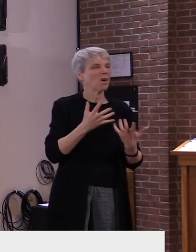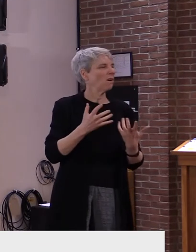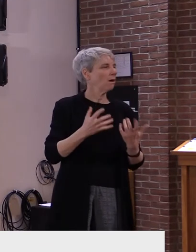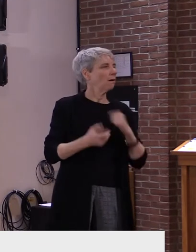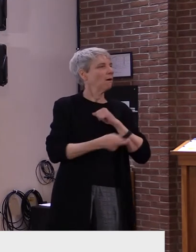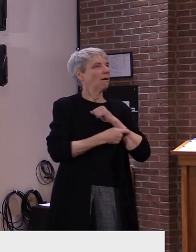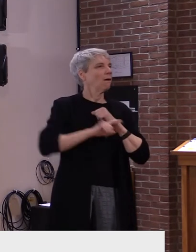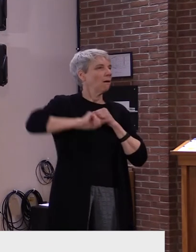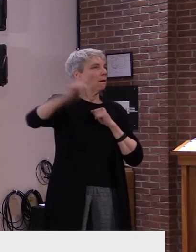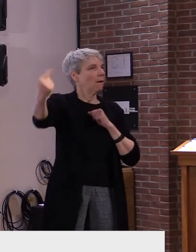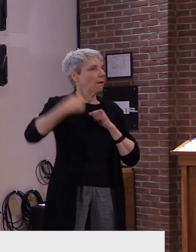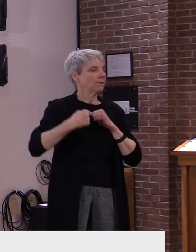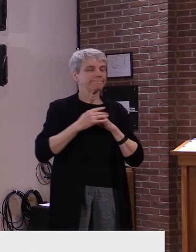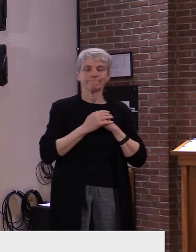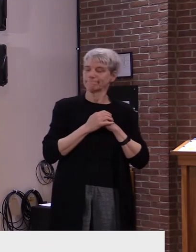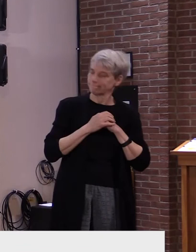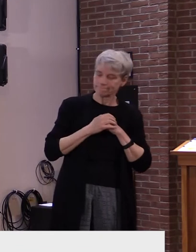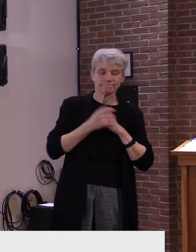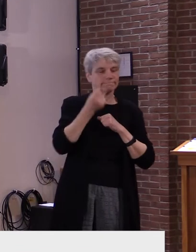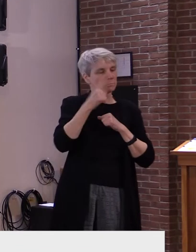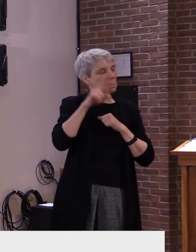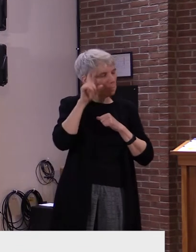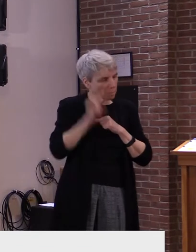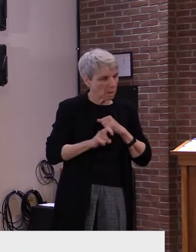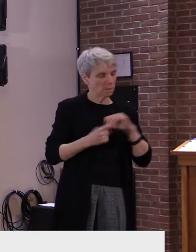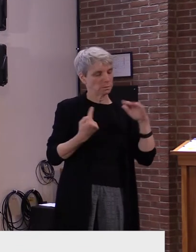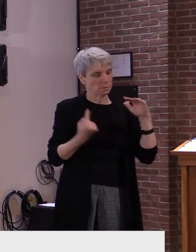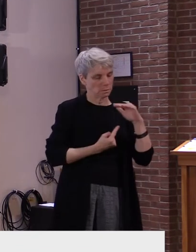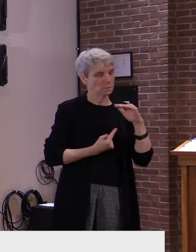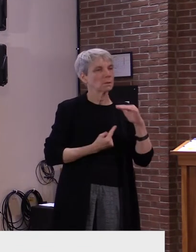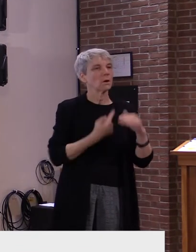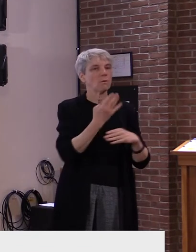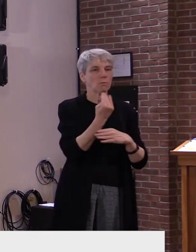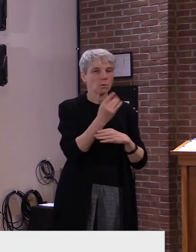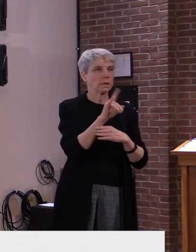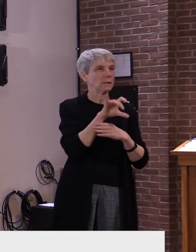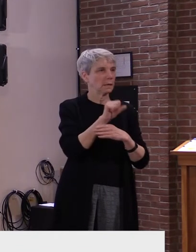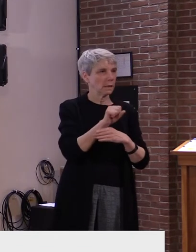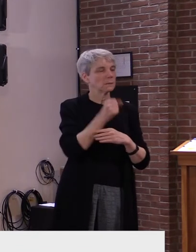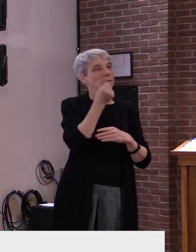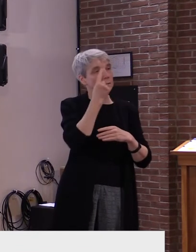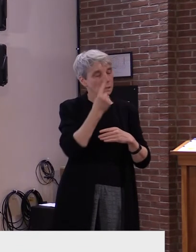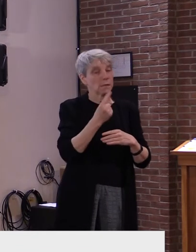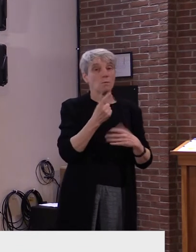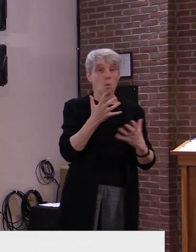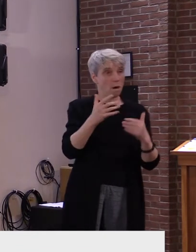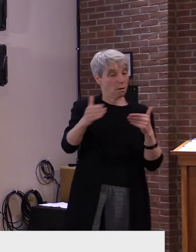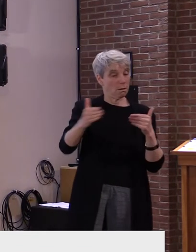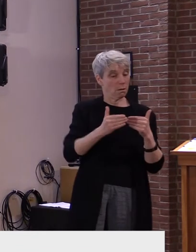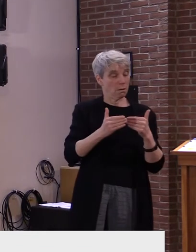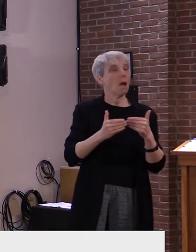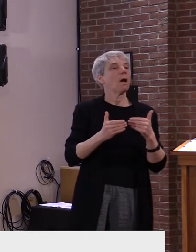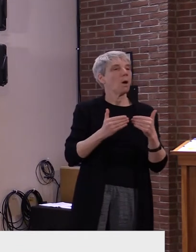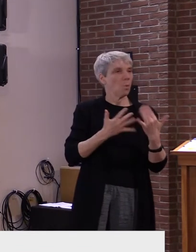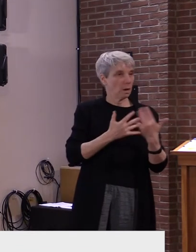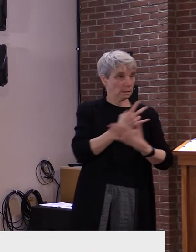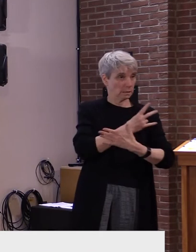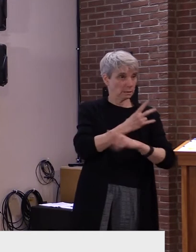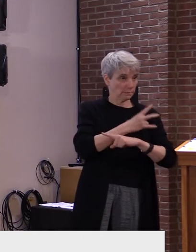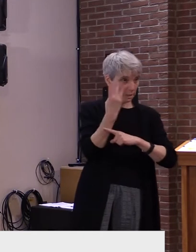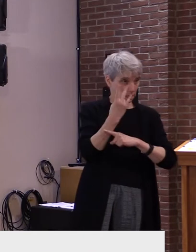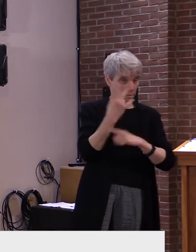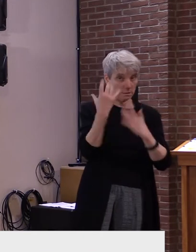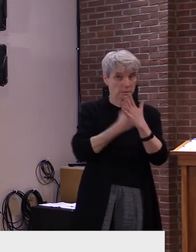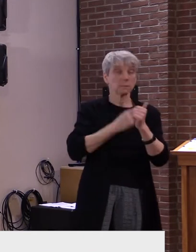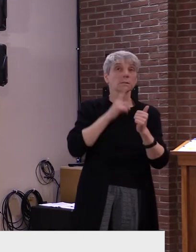quarantine whether 14 days or seven days with the test is the safest approach that you can take both for yourself your families and for your fellow